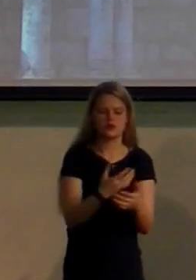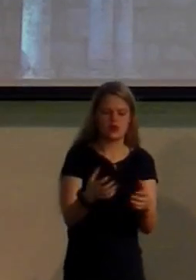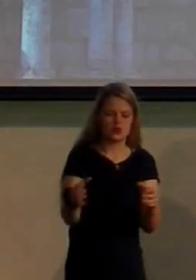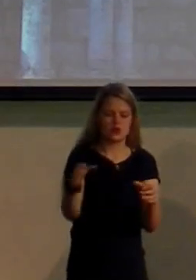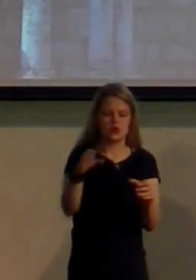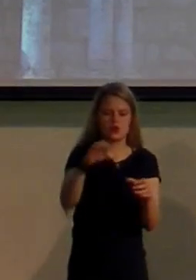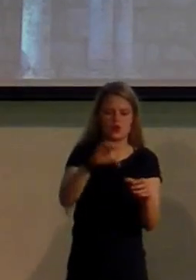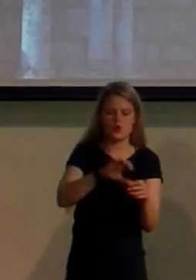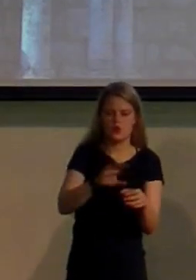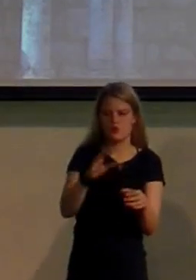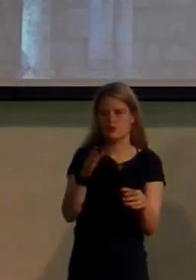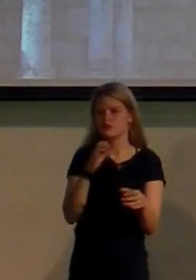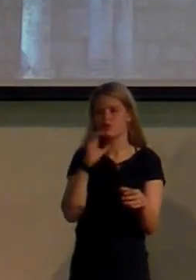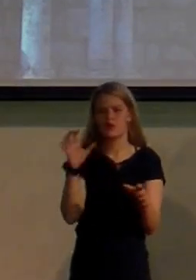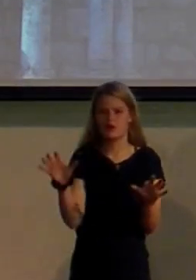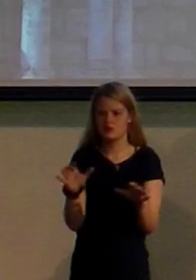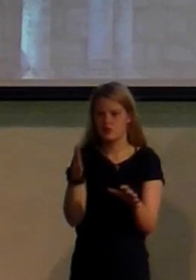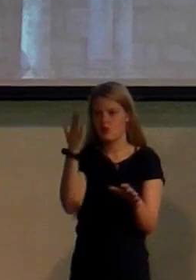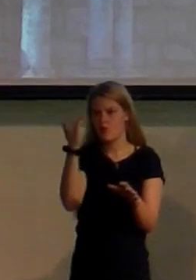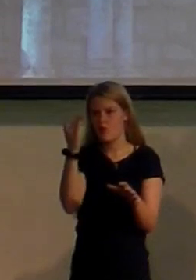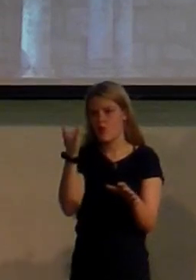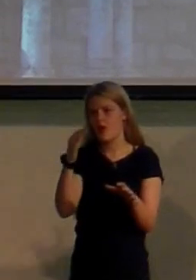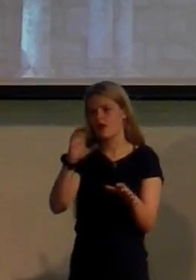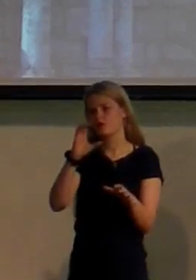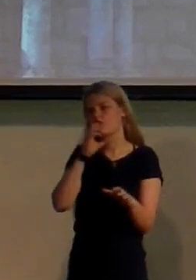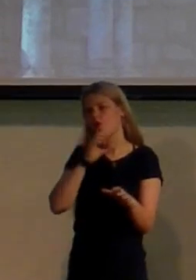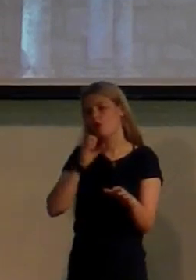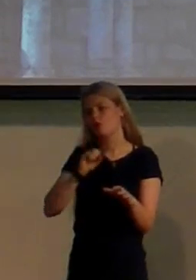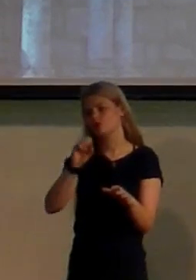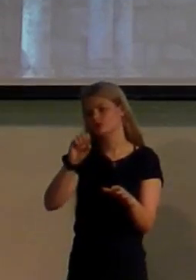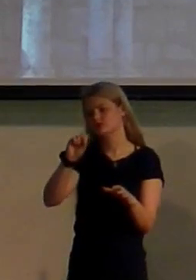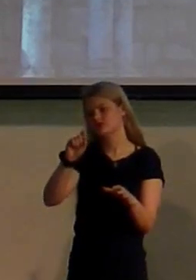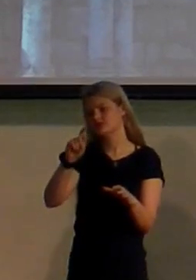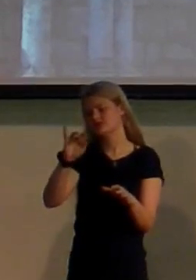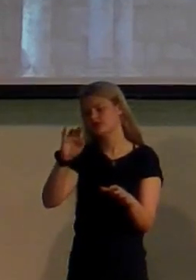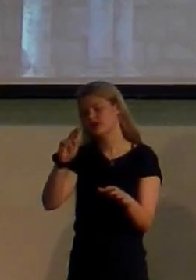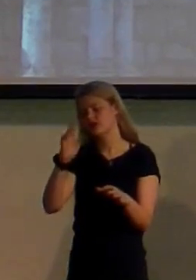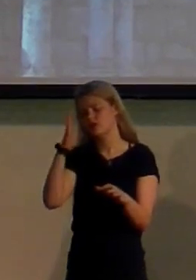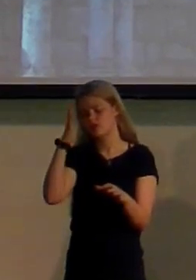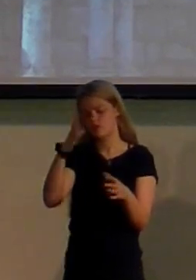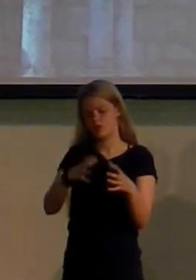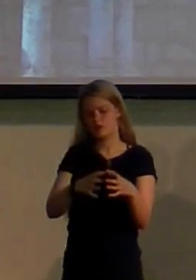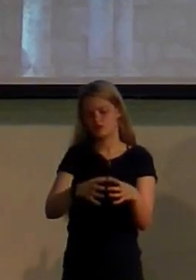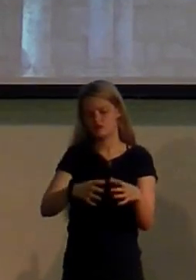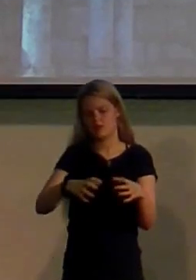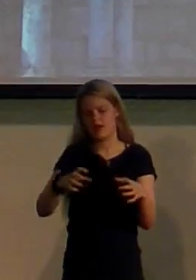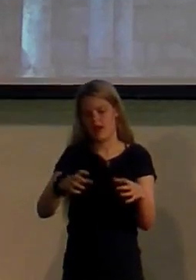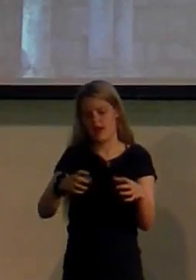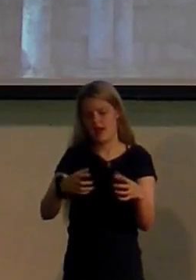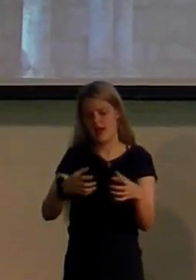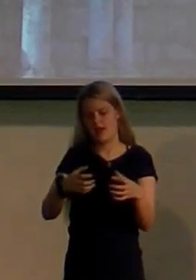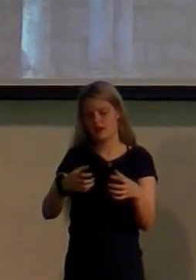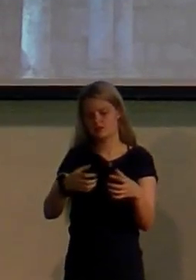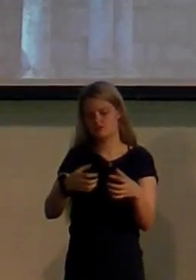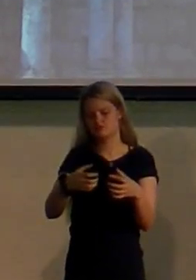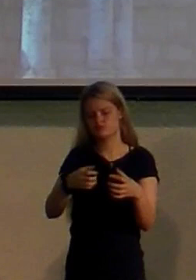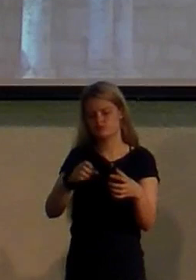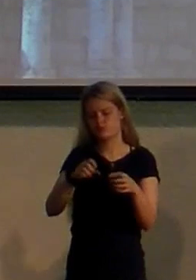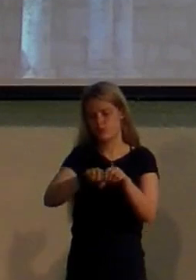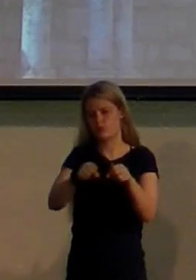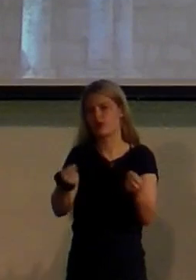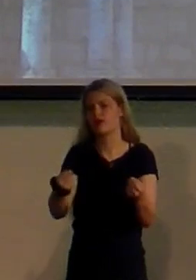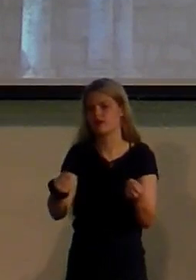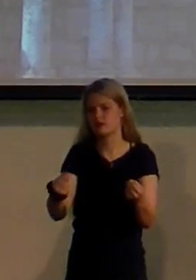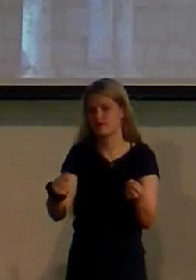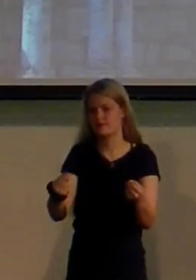going to expand. It's going to stretch, and the old skin's going to just burst. And what Jesus is telling them is Christianity is not